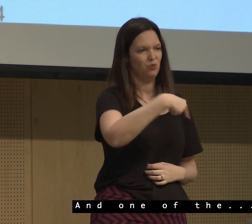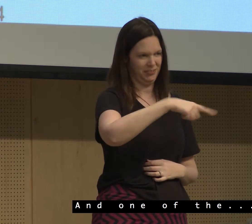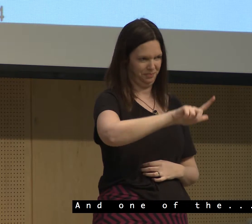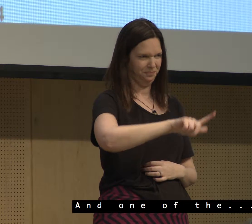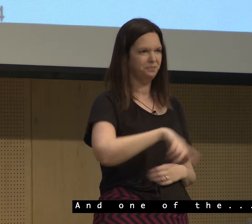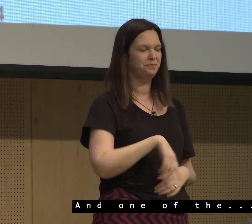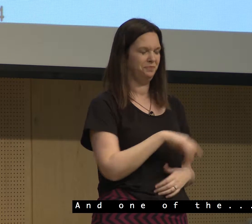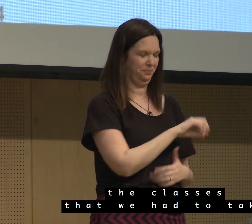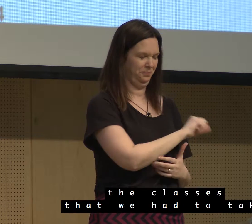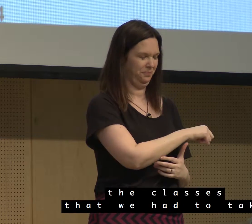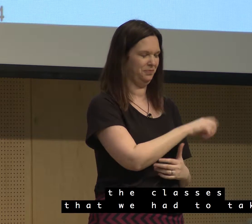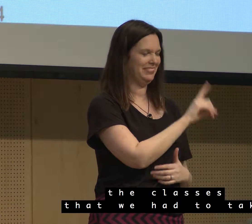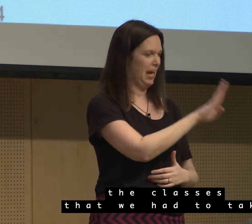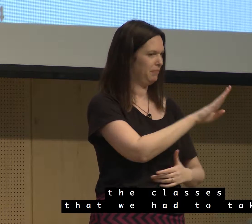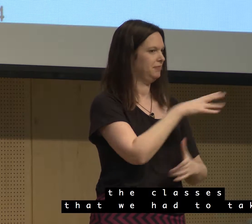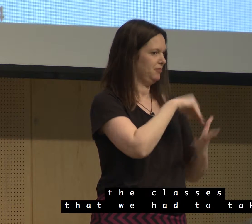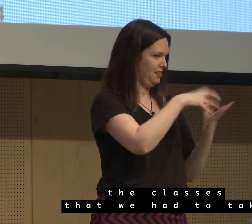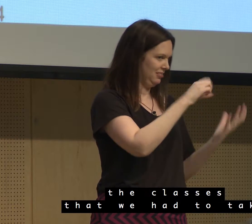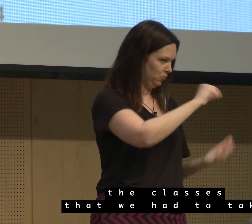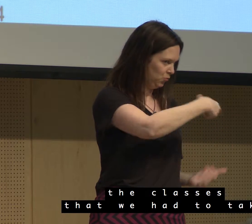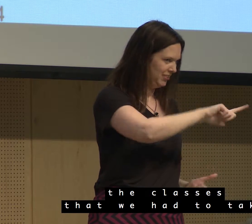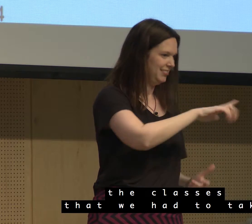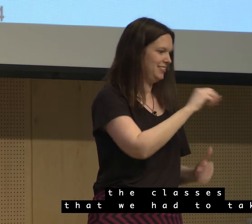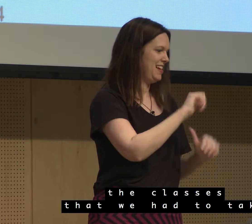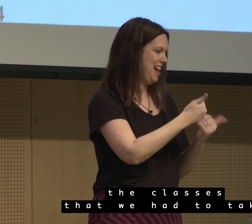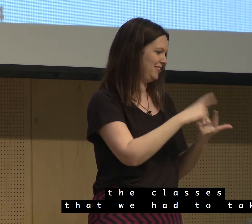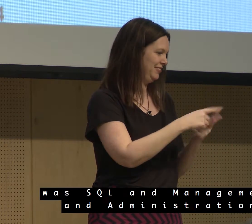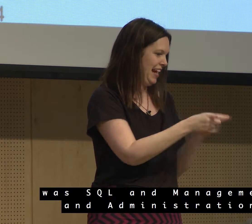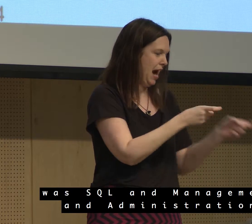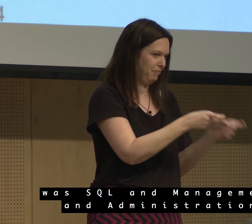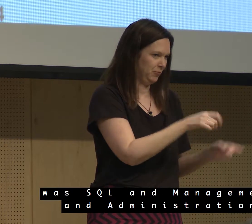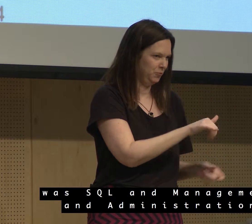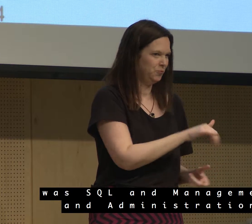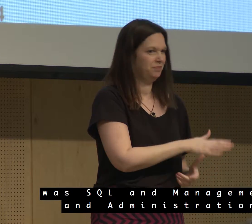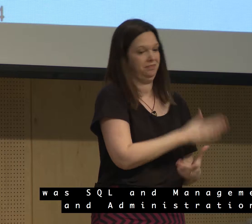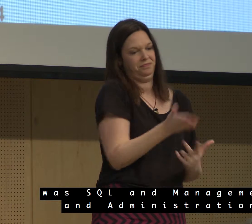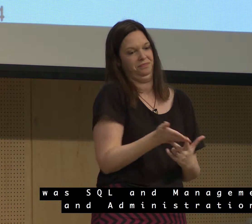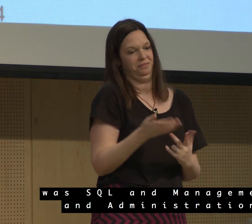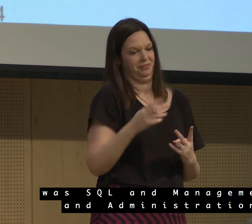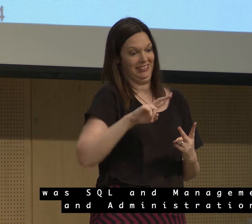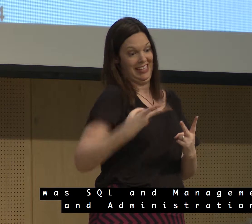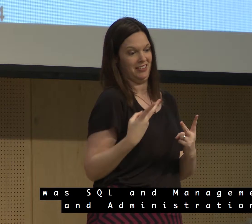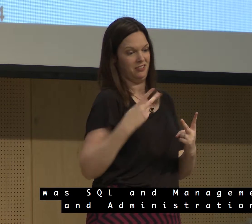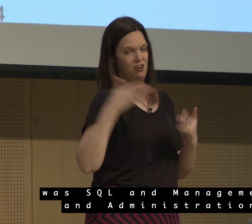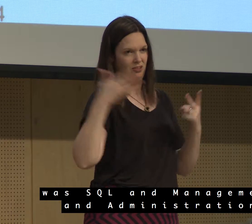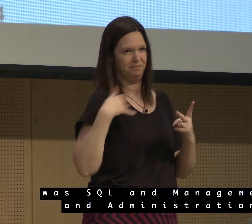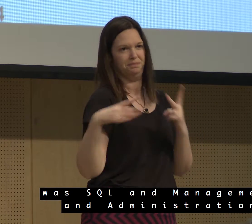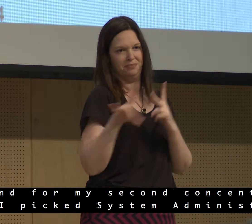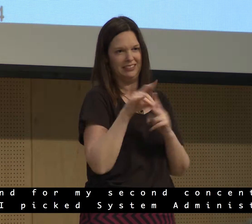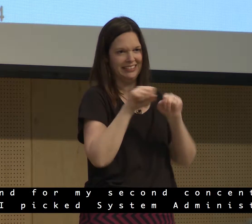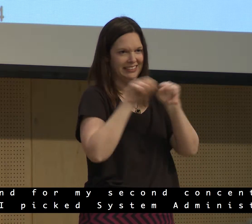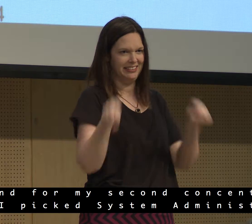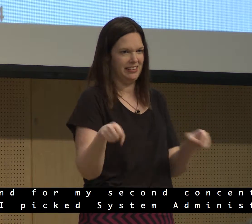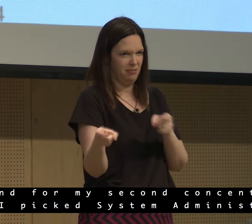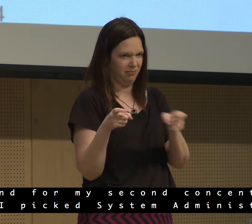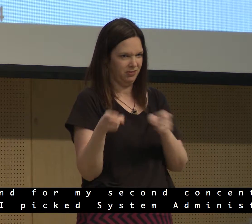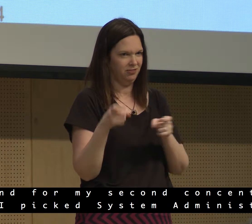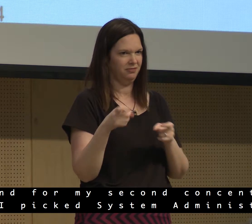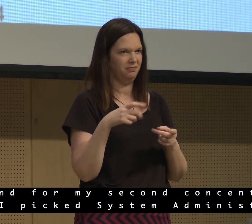And one of the classes that we had to take was SQL and management and administration. And for my second